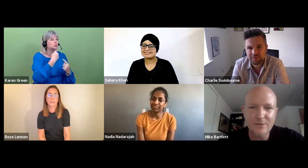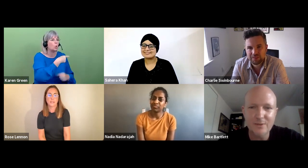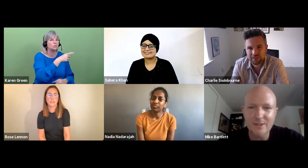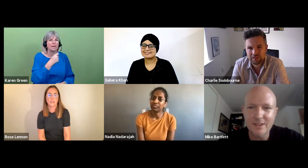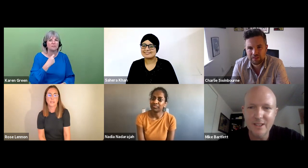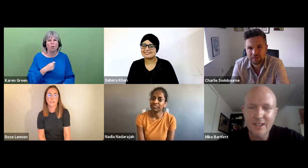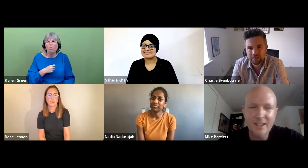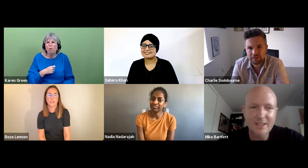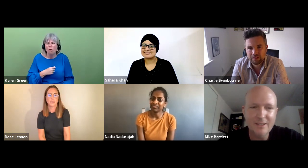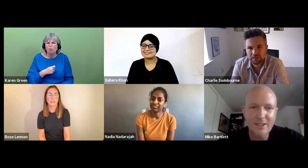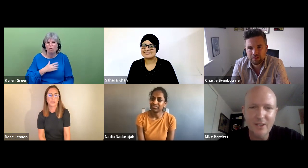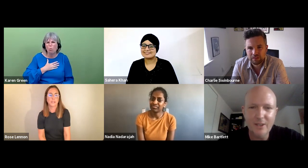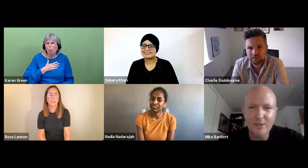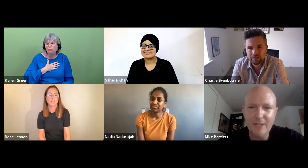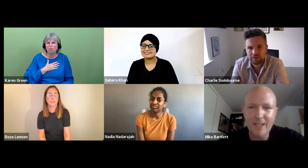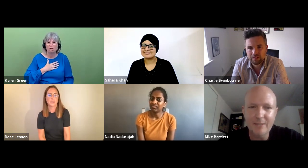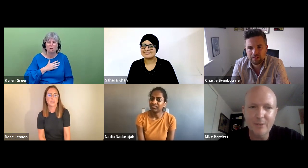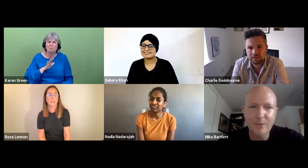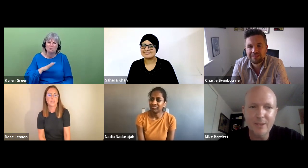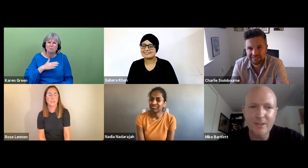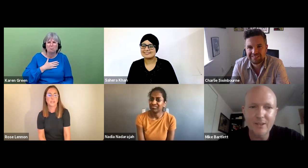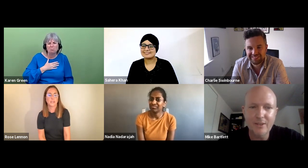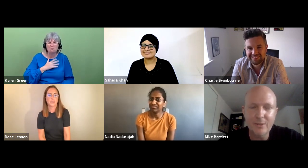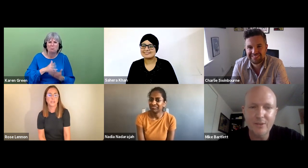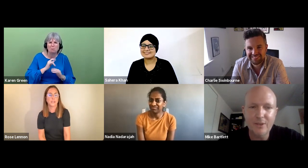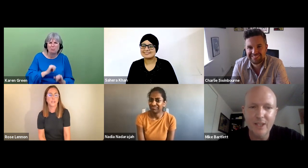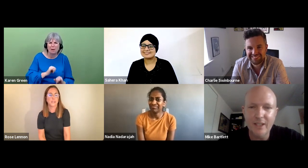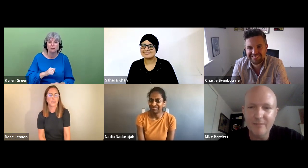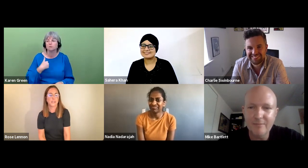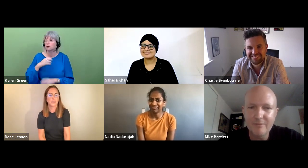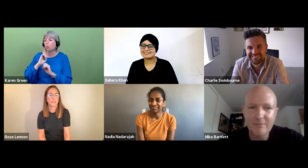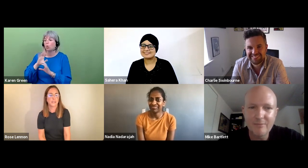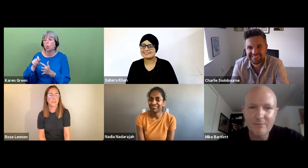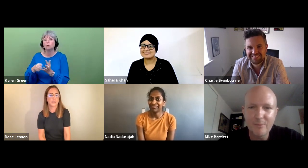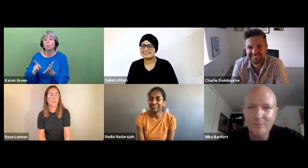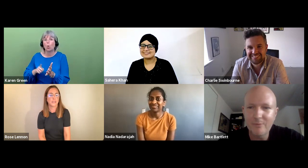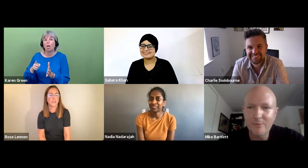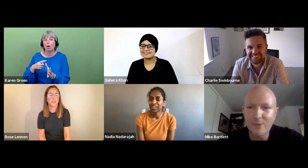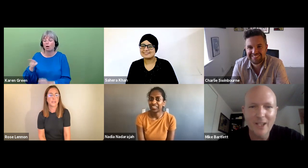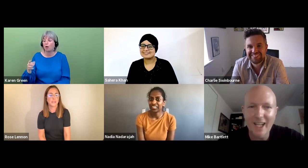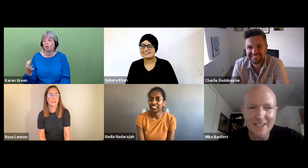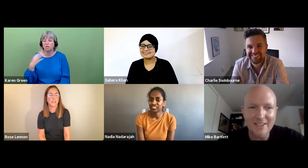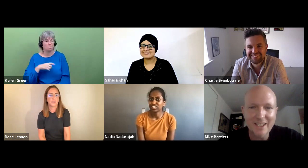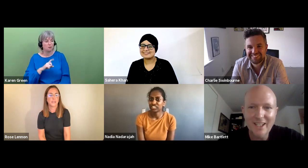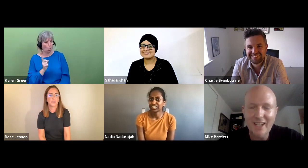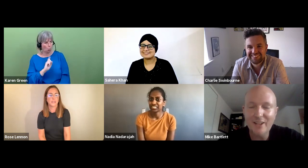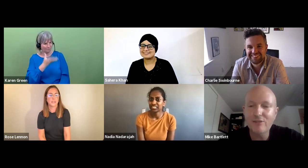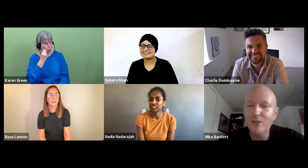awful, and you know, that's really bad. And Paula went, so what have you learned? What have you gained? And it threw,